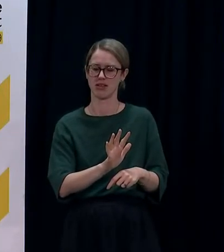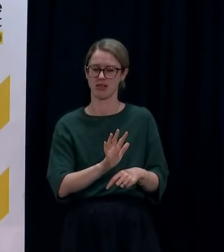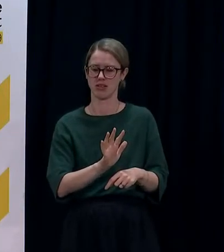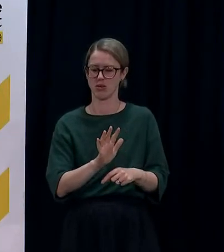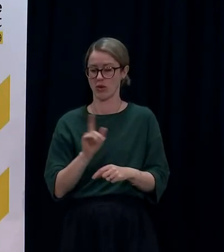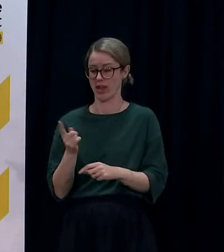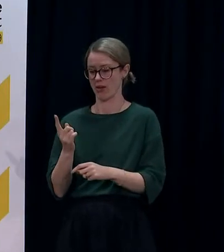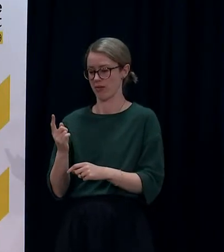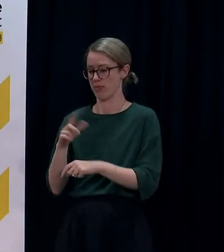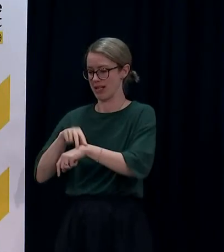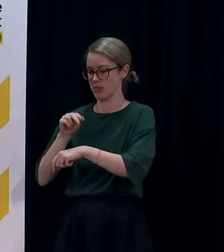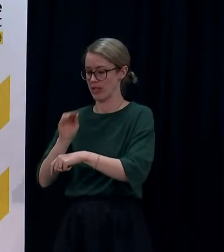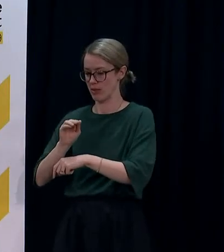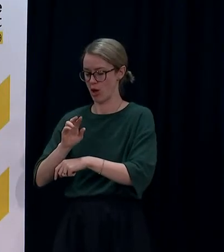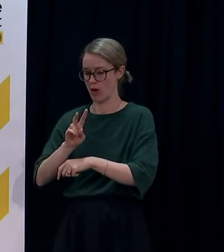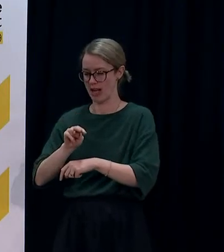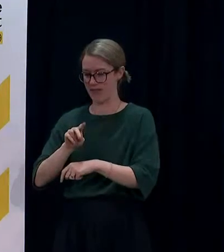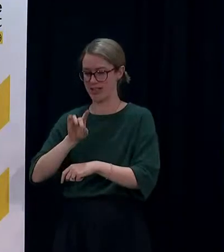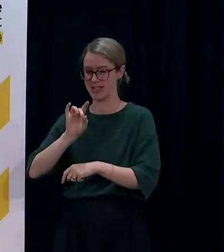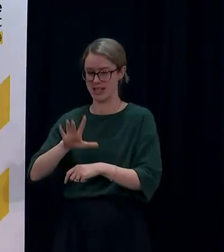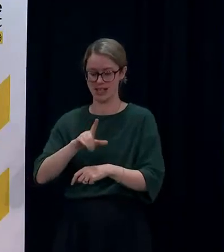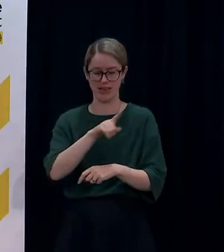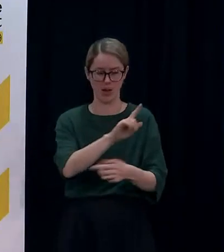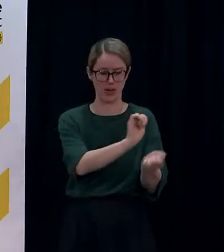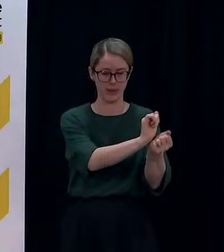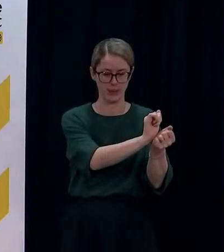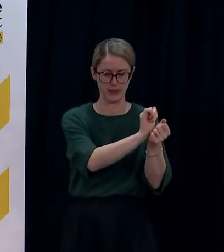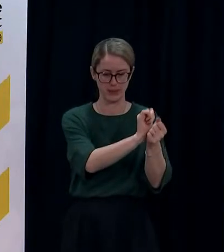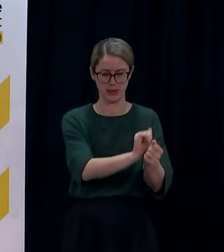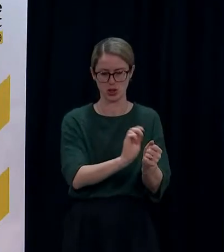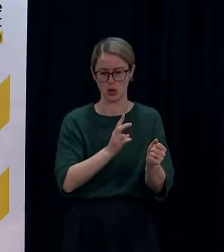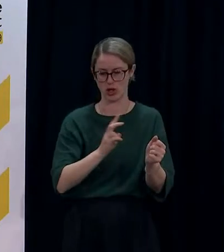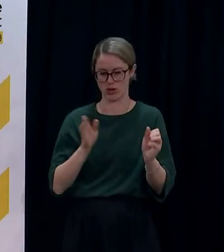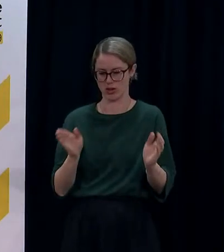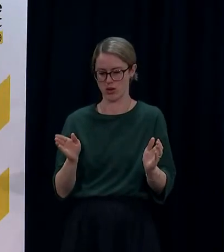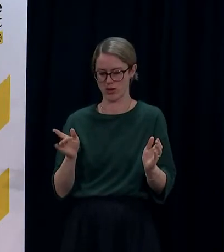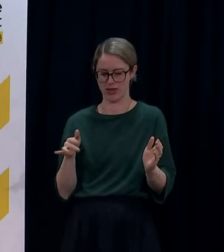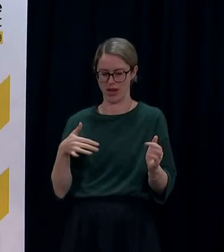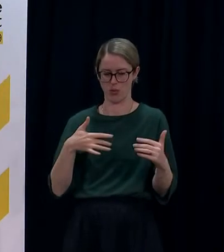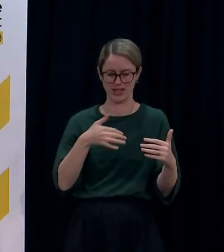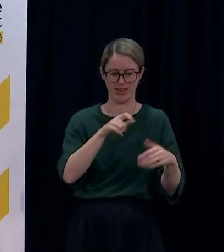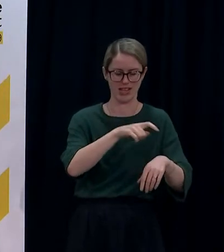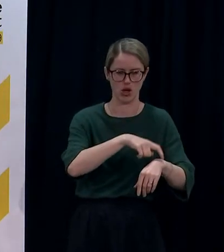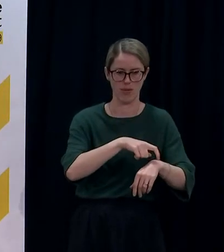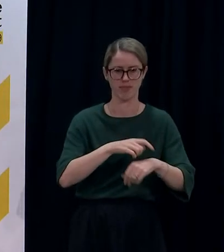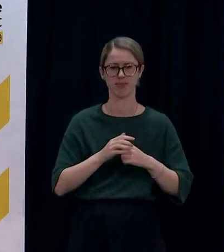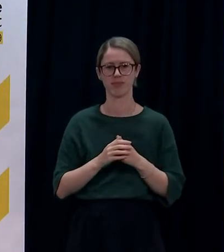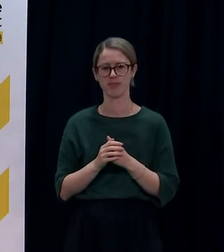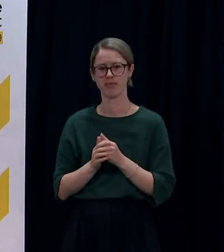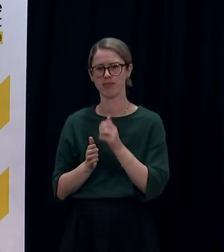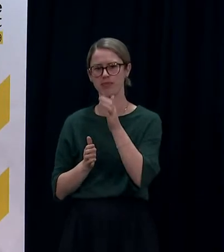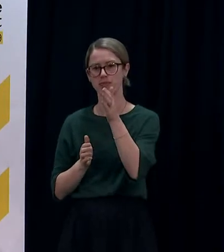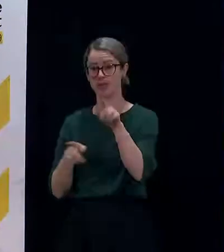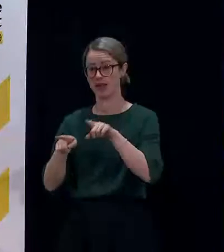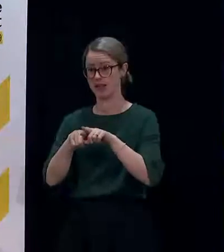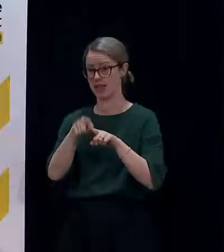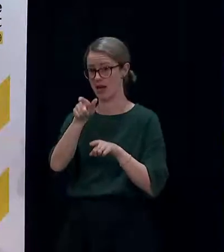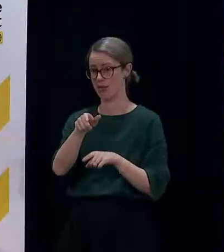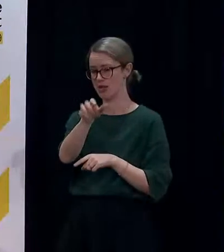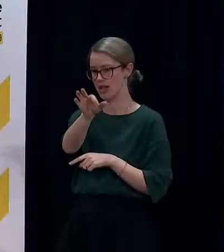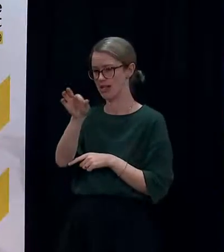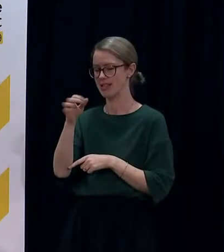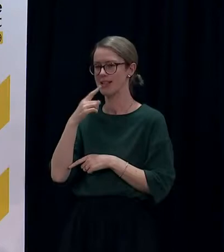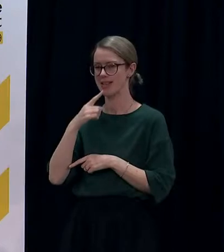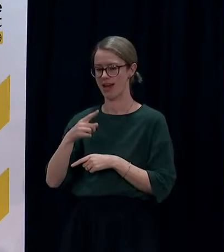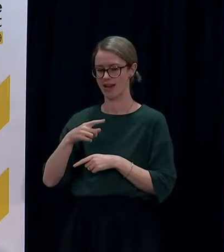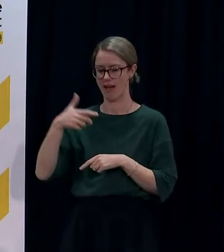at 11:10 and then they completed the custody at 2:05, but I don't have the exact time. Sorry, and also, Gina. you said that there was